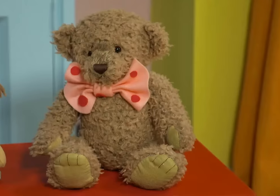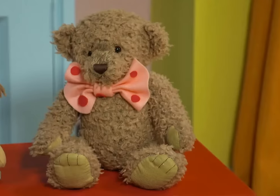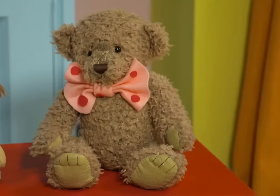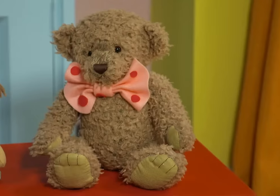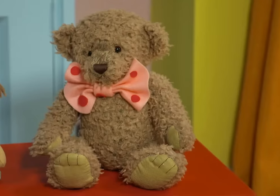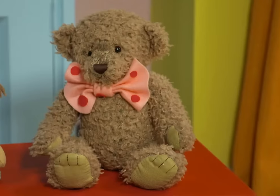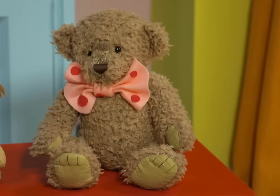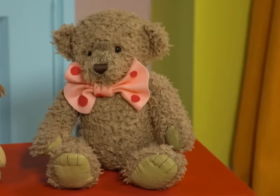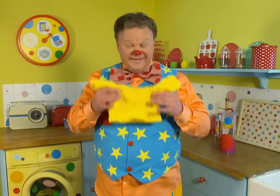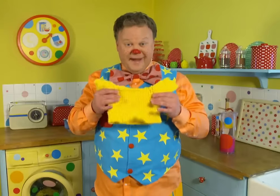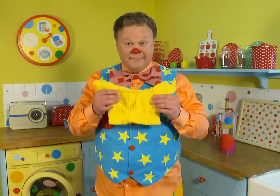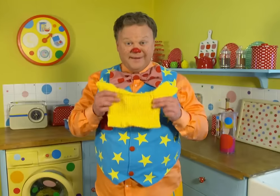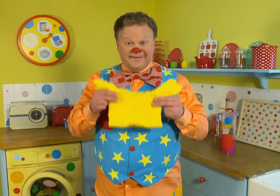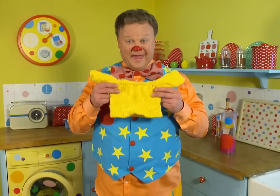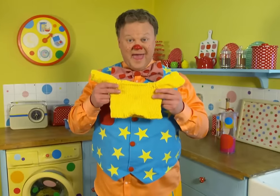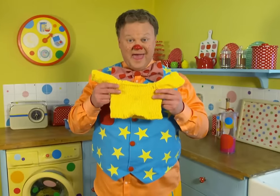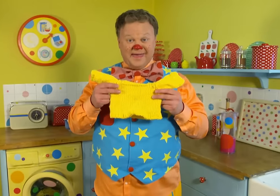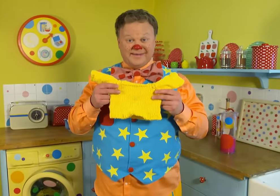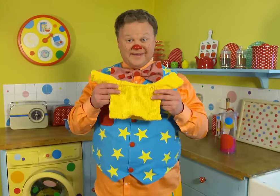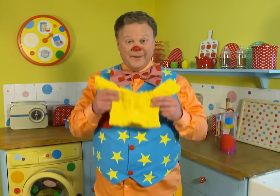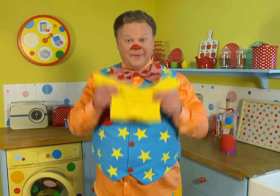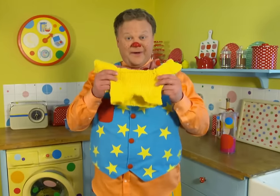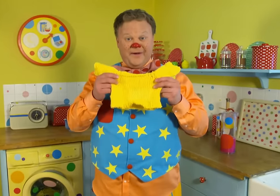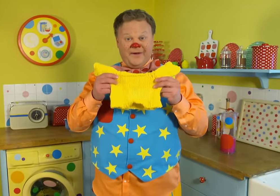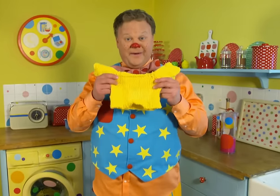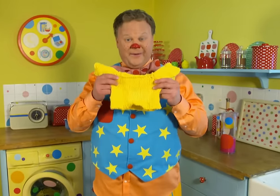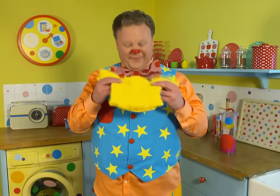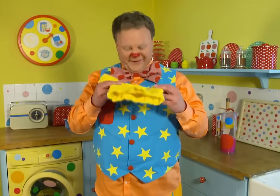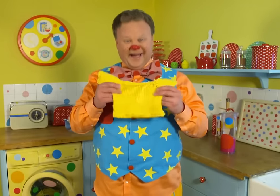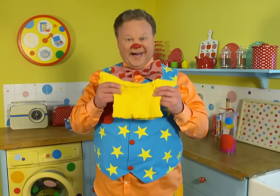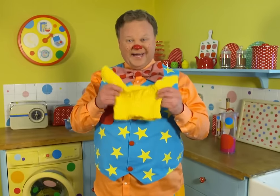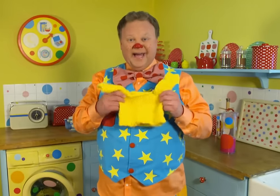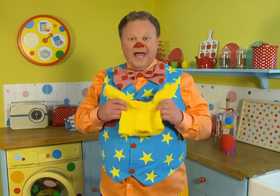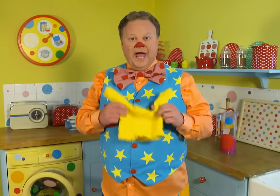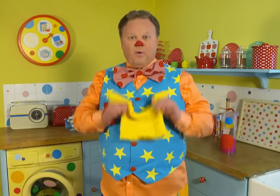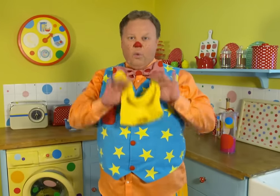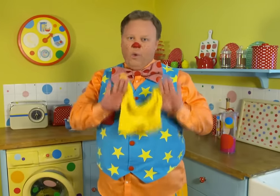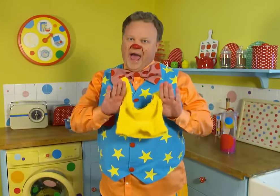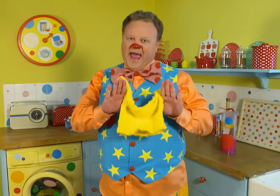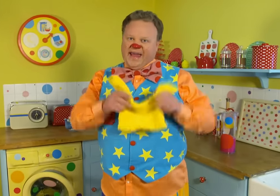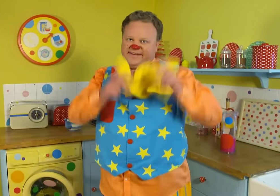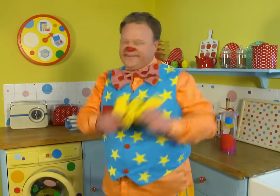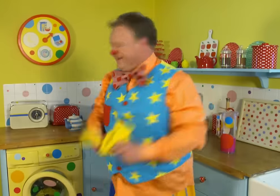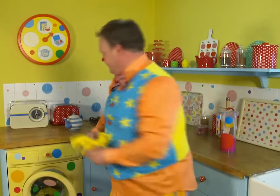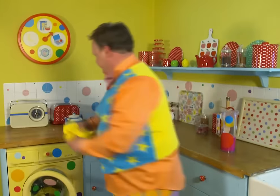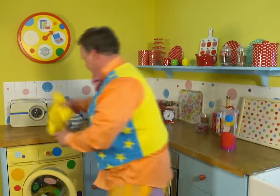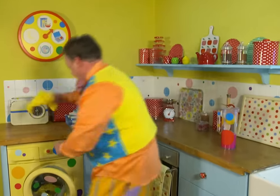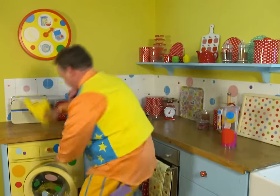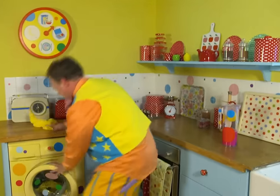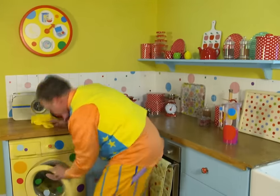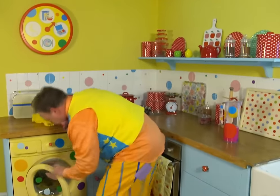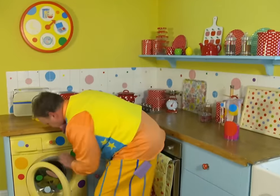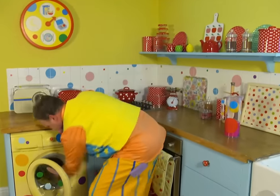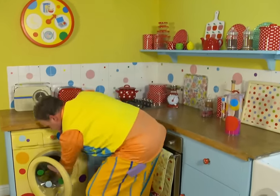aha! Tumble Ted! Woohoo! Wait.